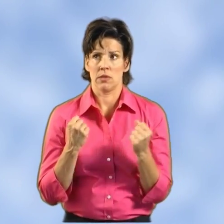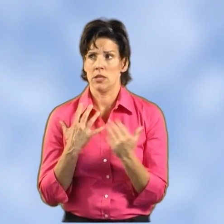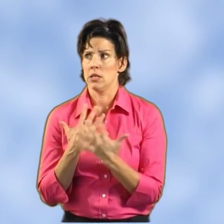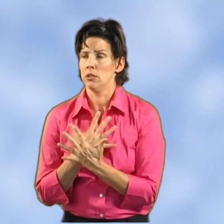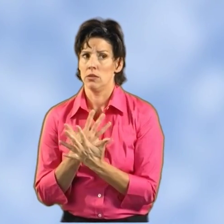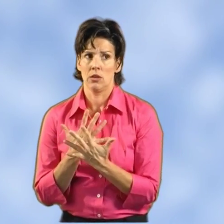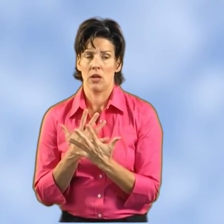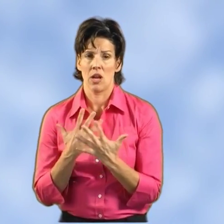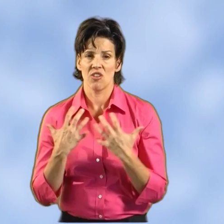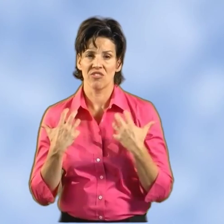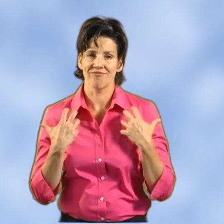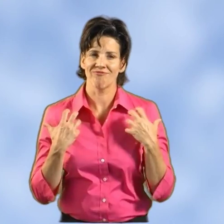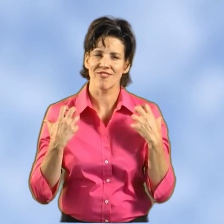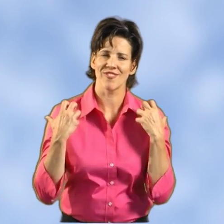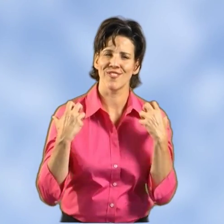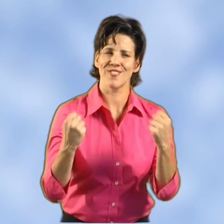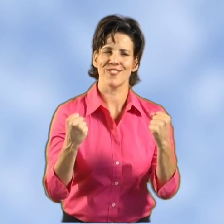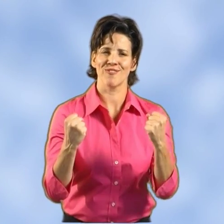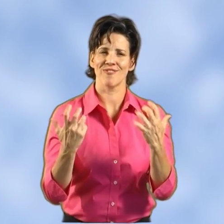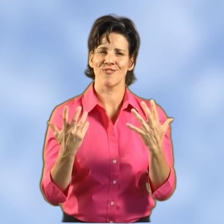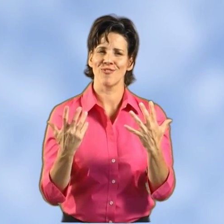at different points along the way.